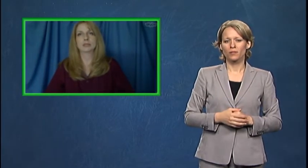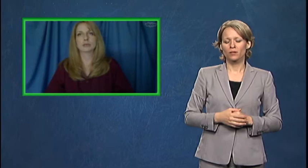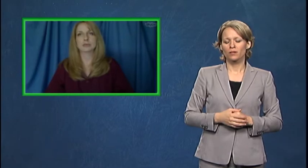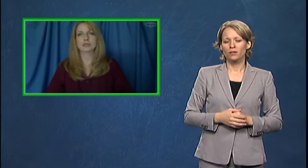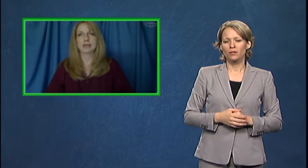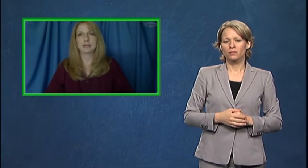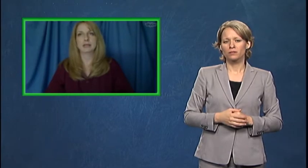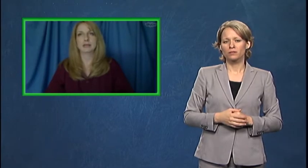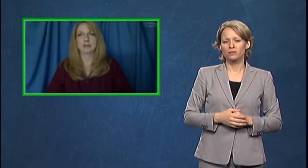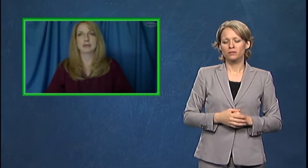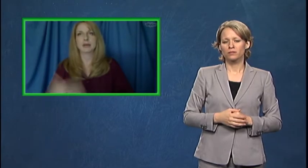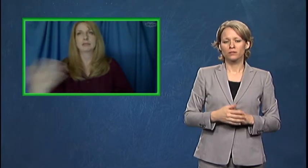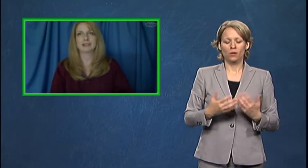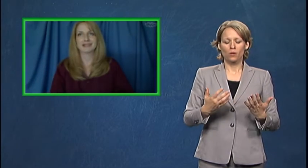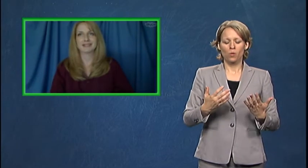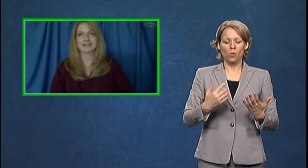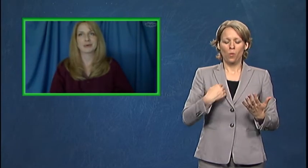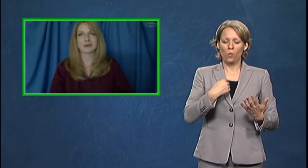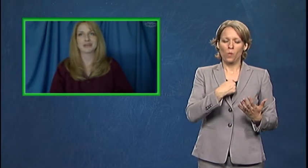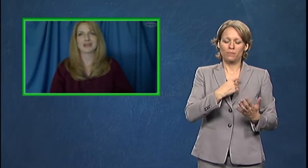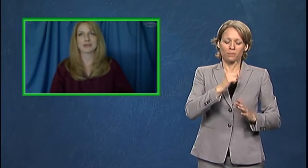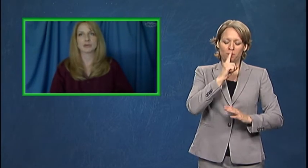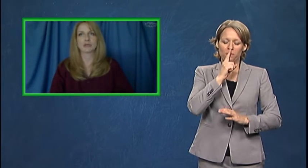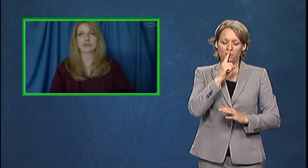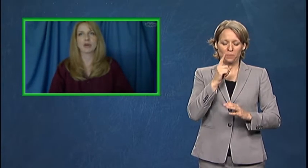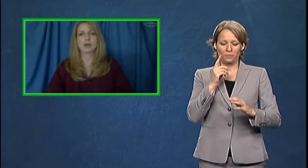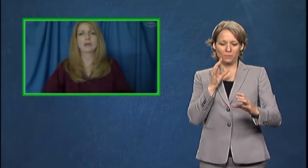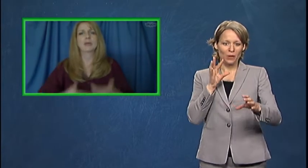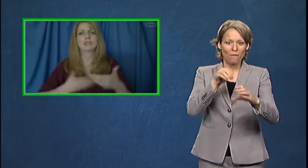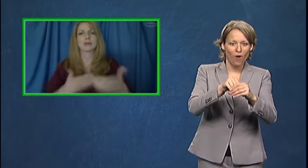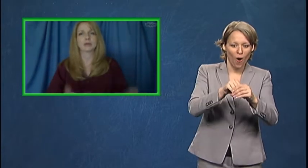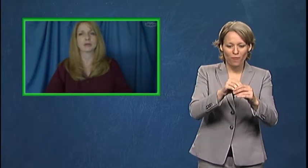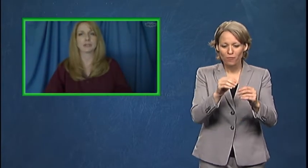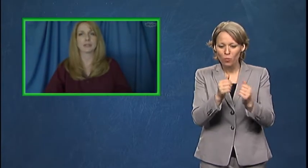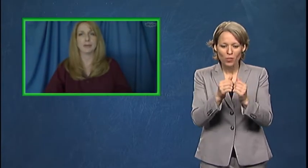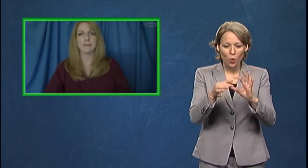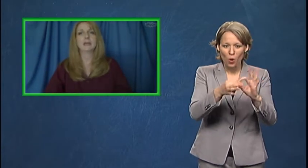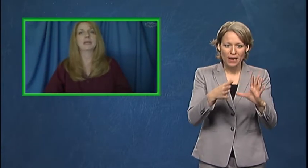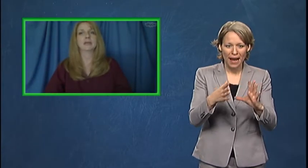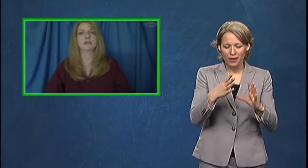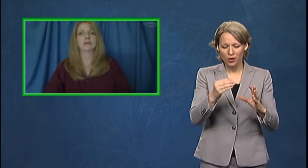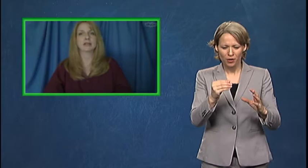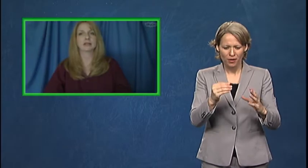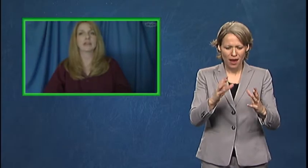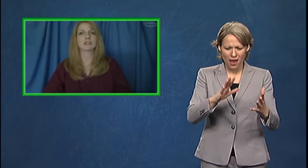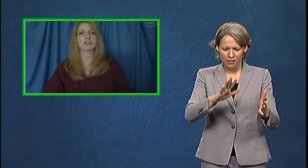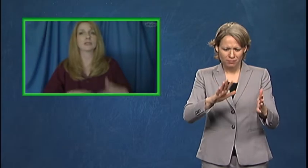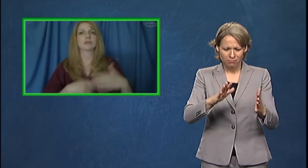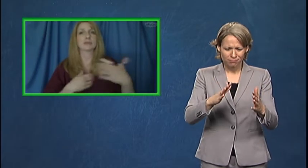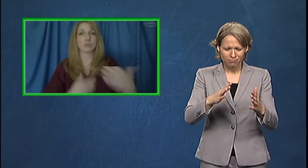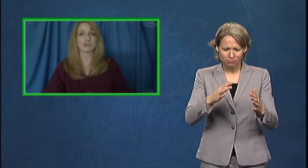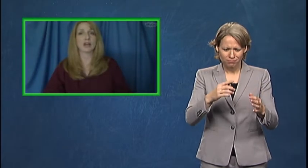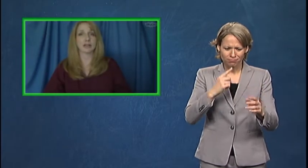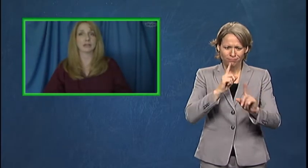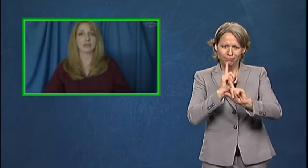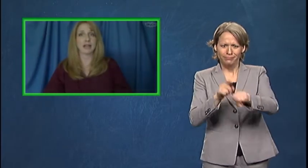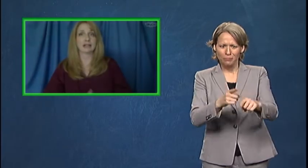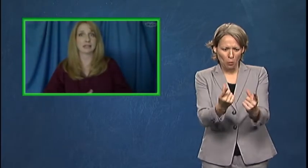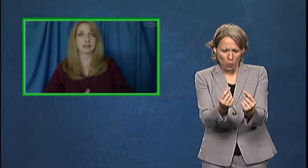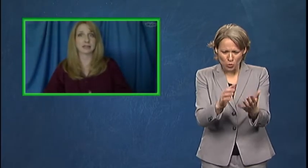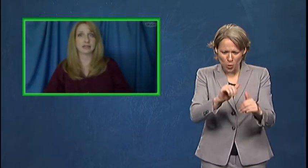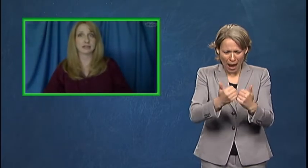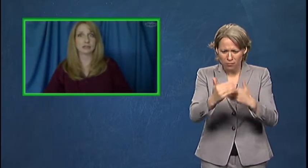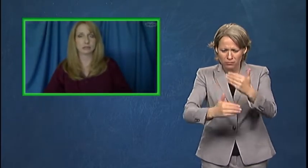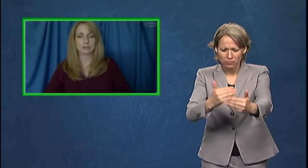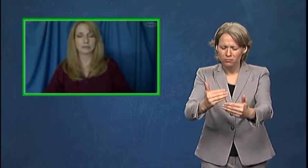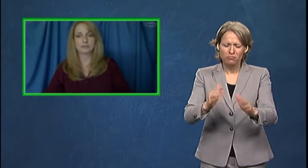want to step in and interrupt the coordinator's workflow, but we want to encourage them in the right direction in terms of providing real access